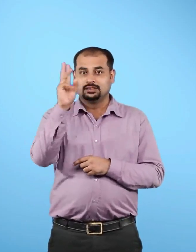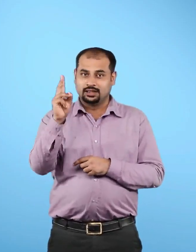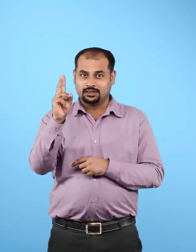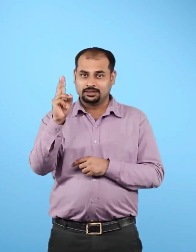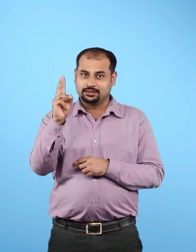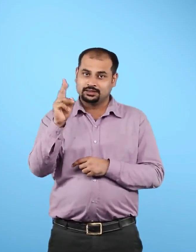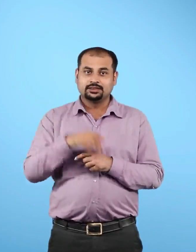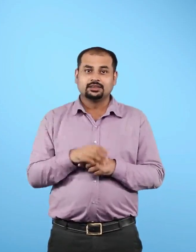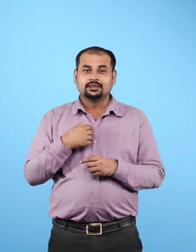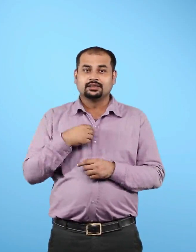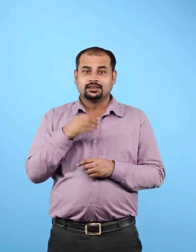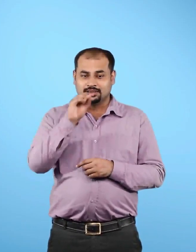winners on this stand.